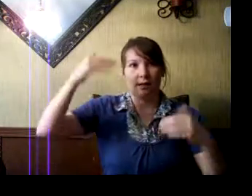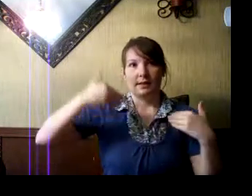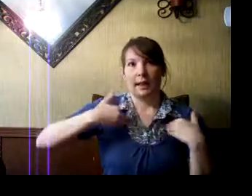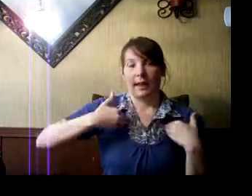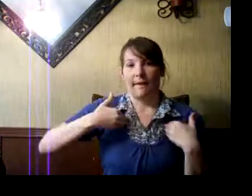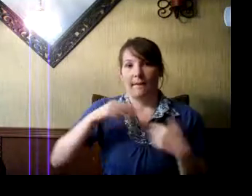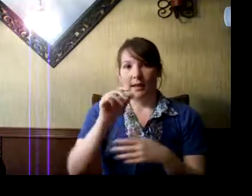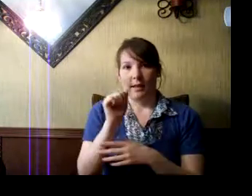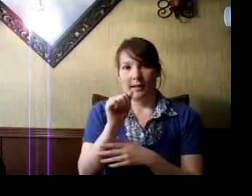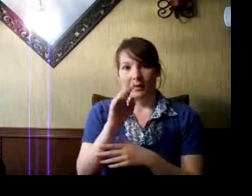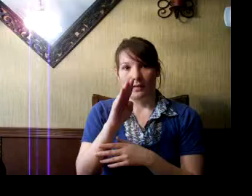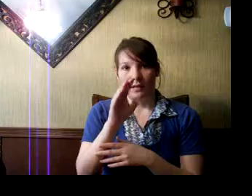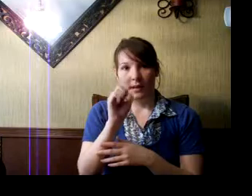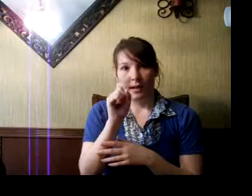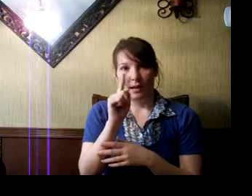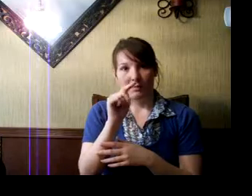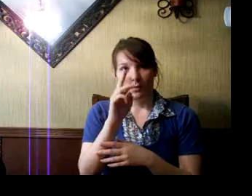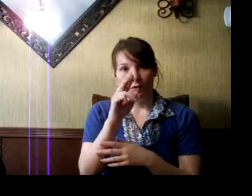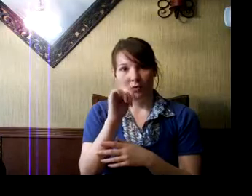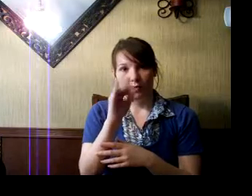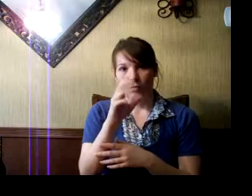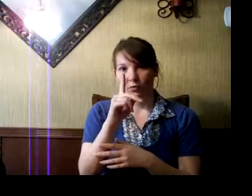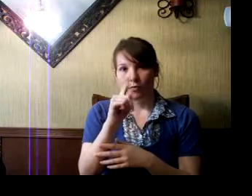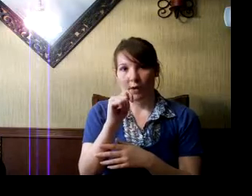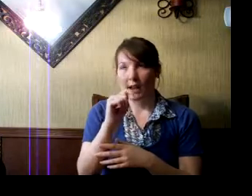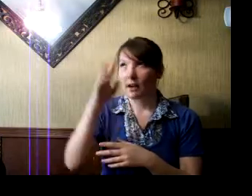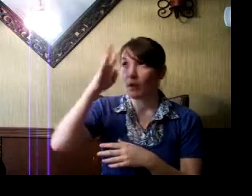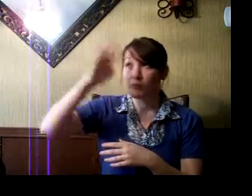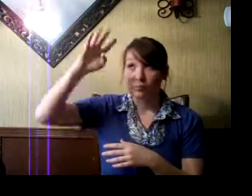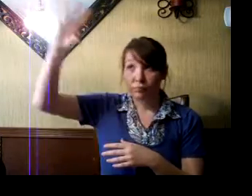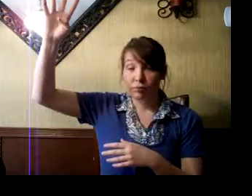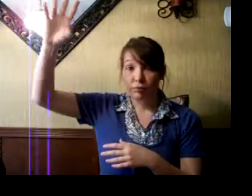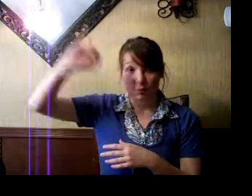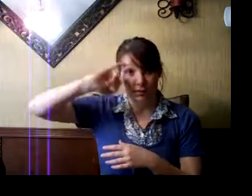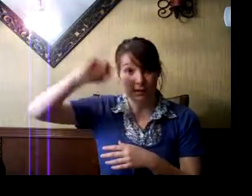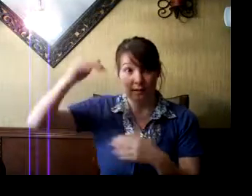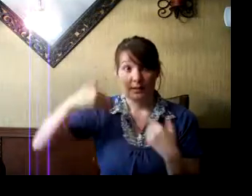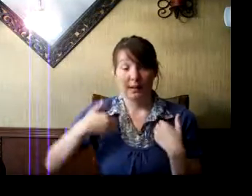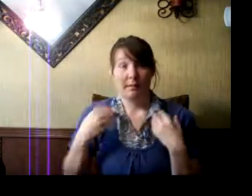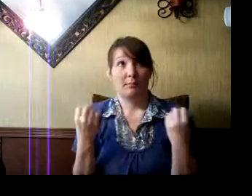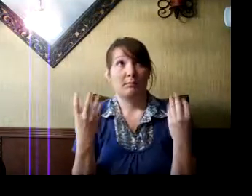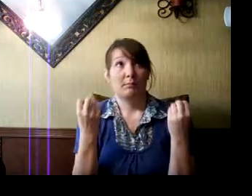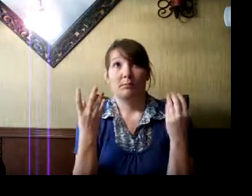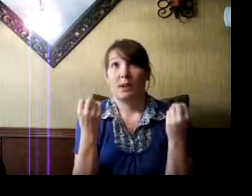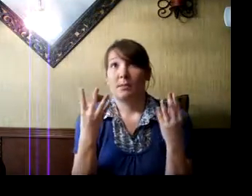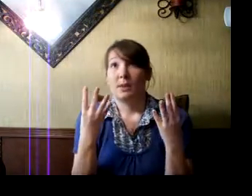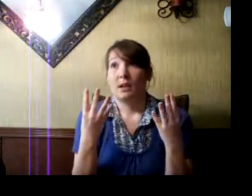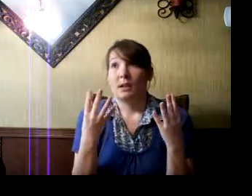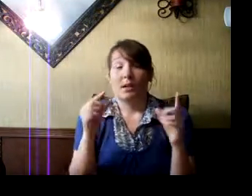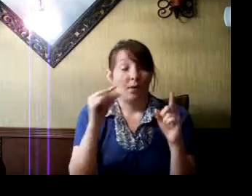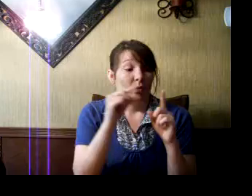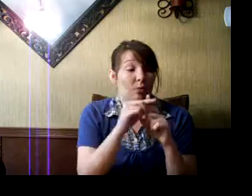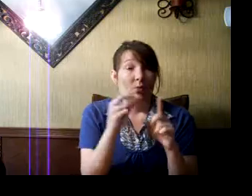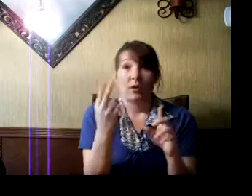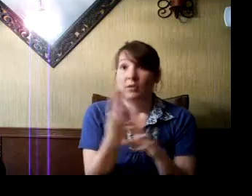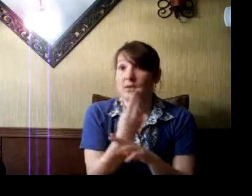these ideas, we talk this language easily. For example, we talk about comprehension. But if we start thinking about, well, what